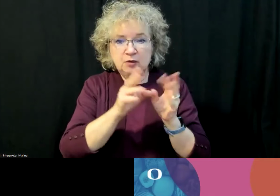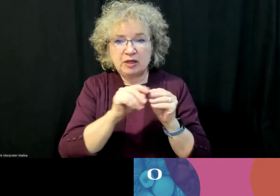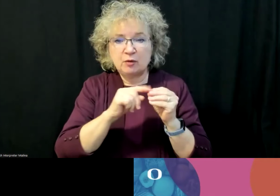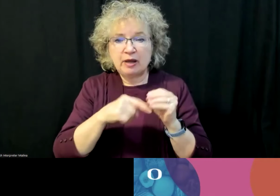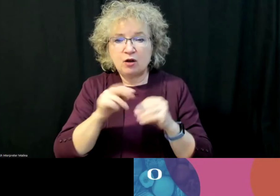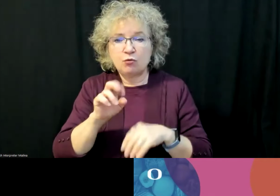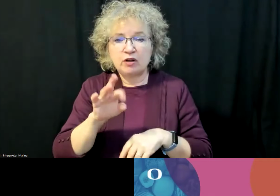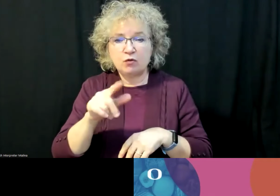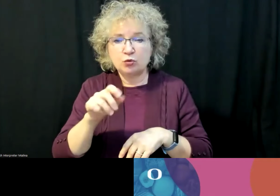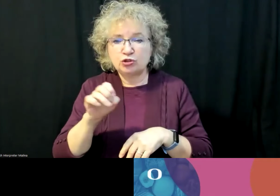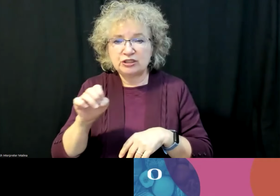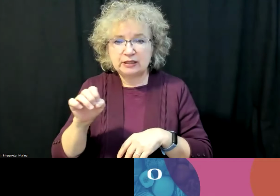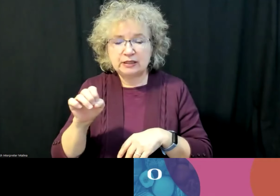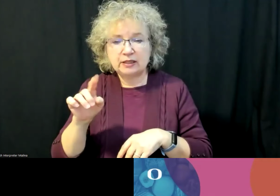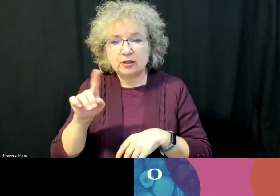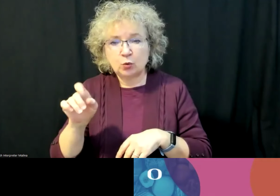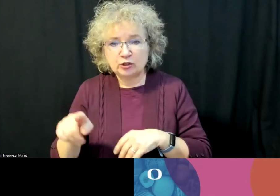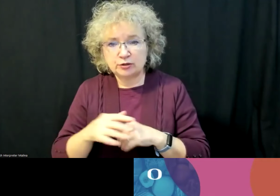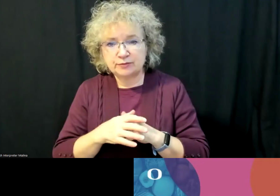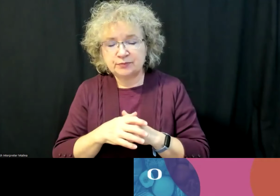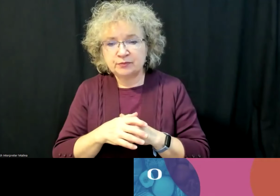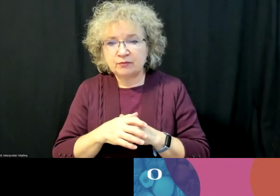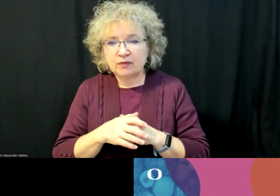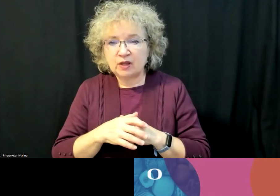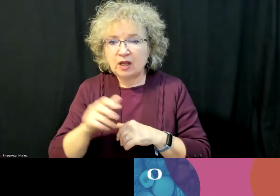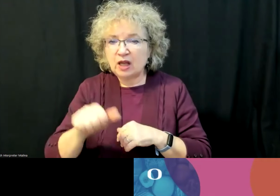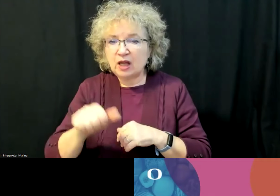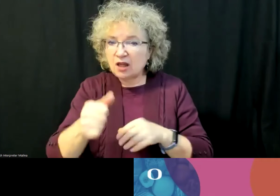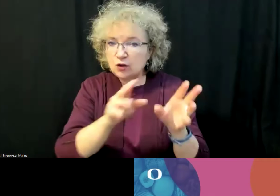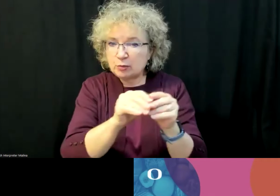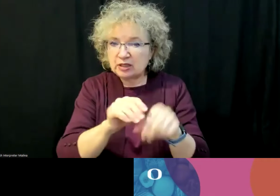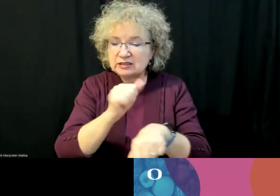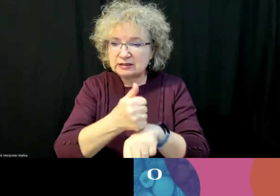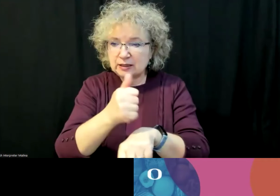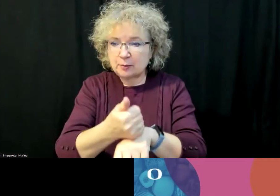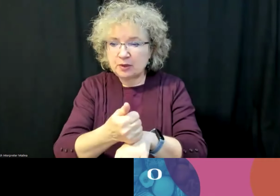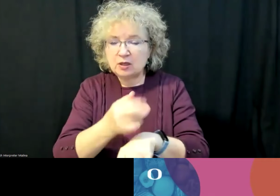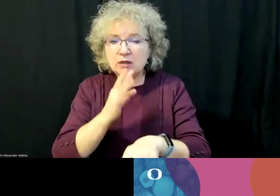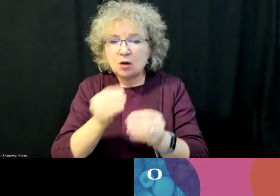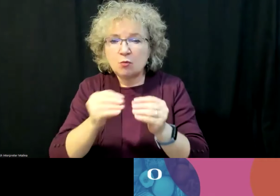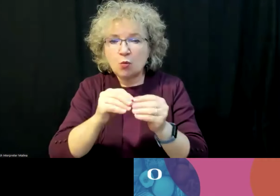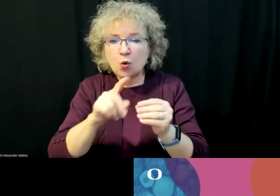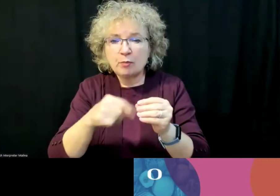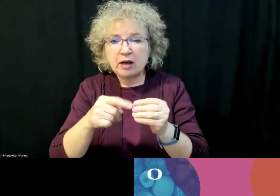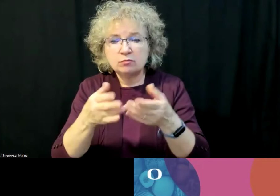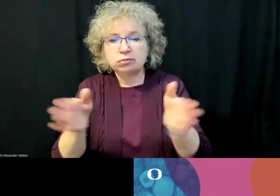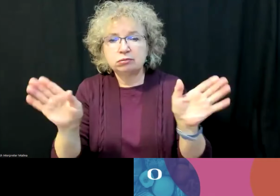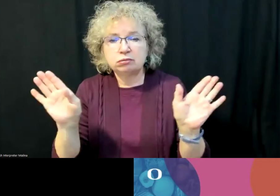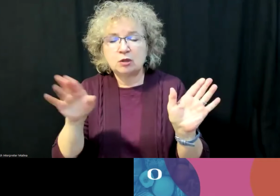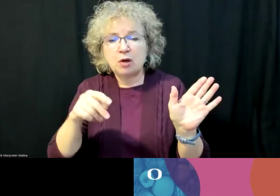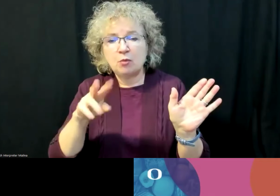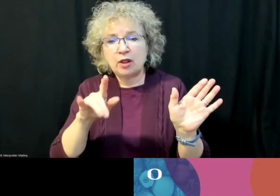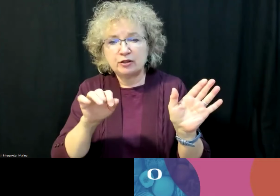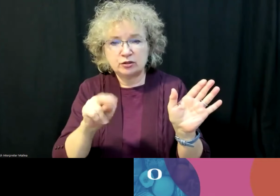kinds of questions. Other meetings are being set up to talk more about the broader population potential